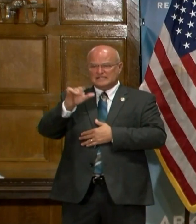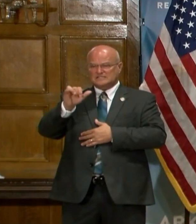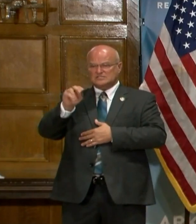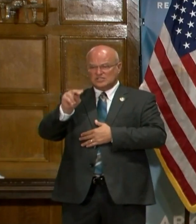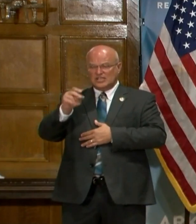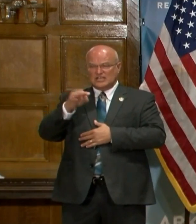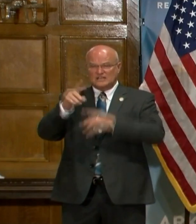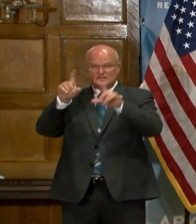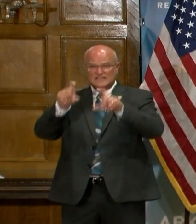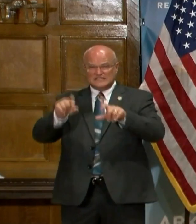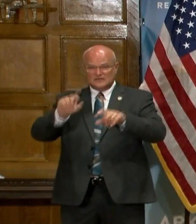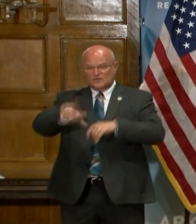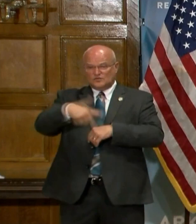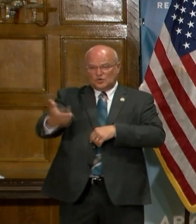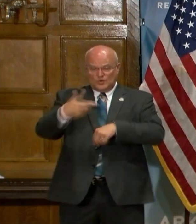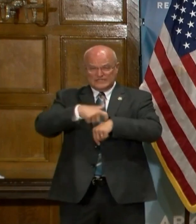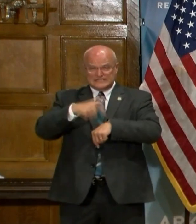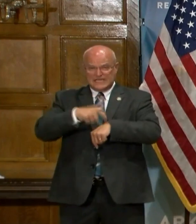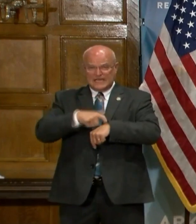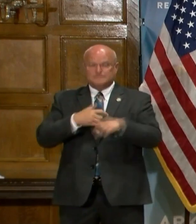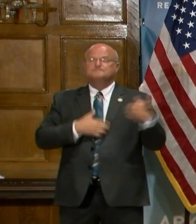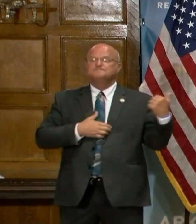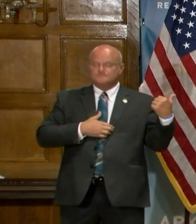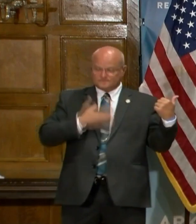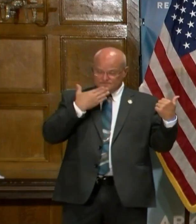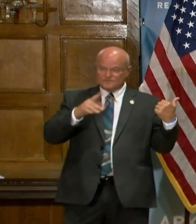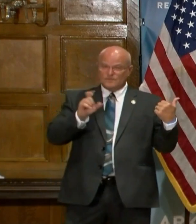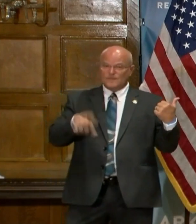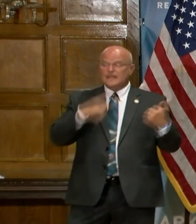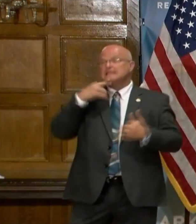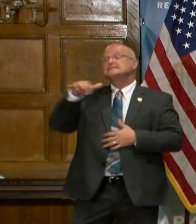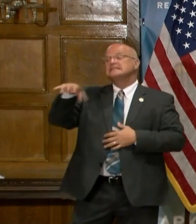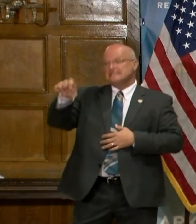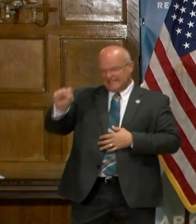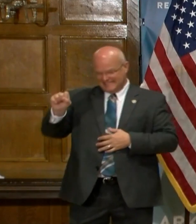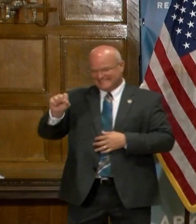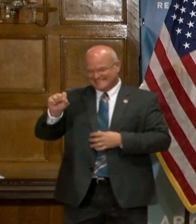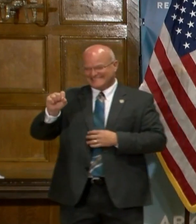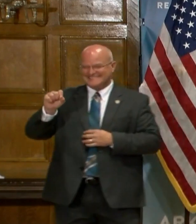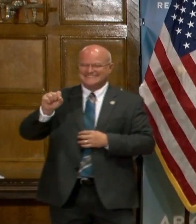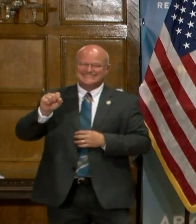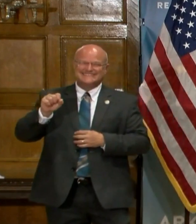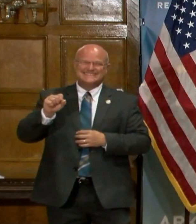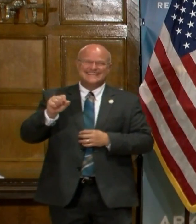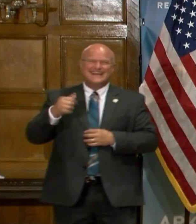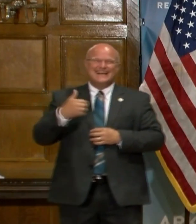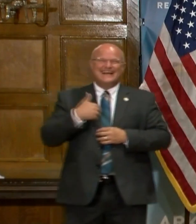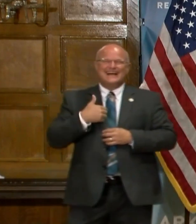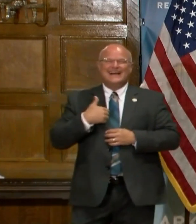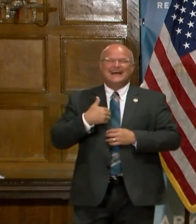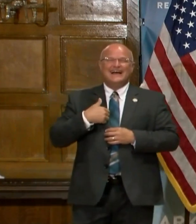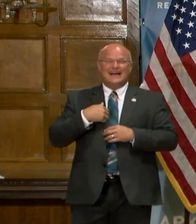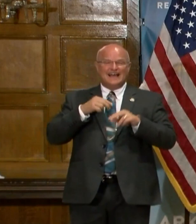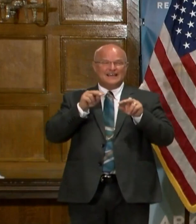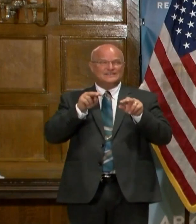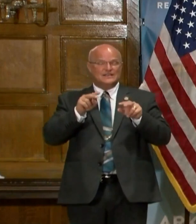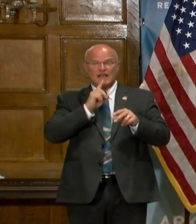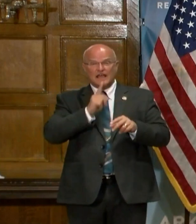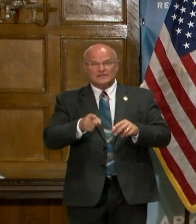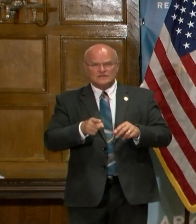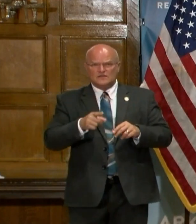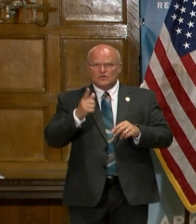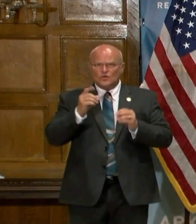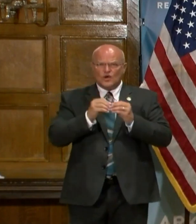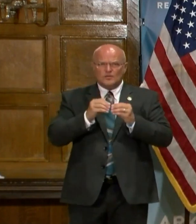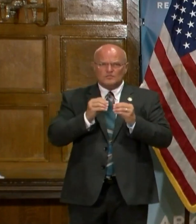the turnaround? Great question, and the answer is yes. I look at, actually,